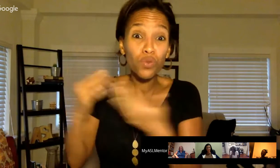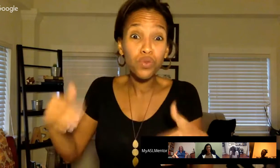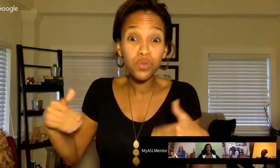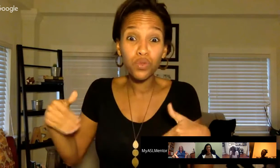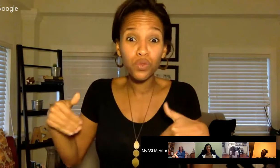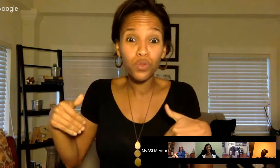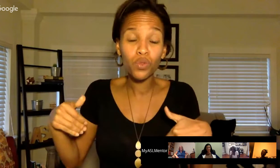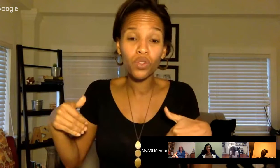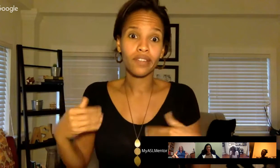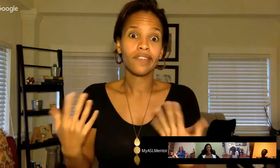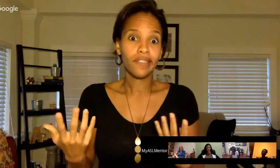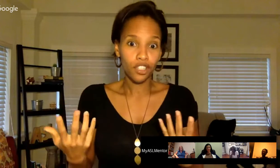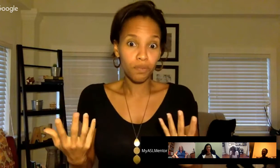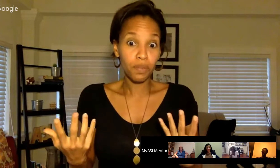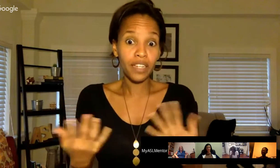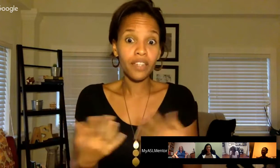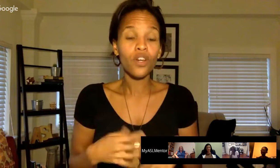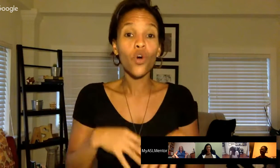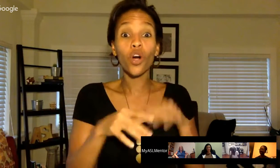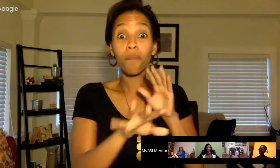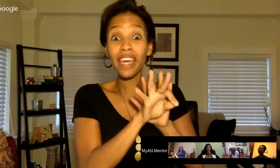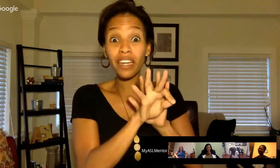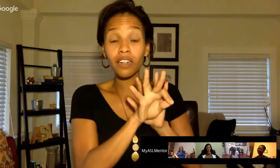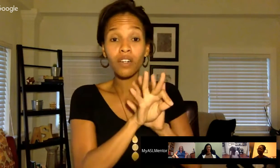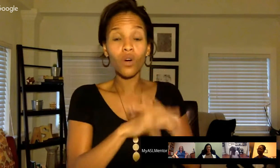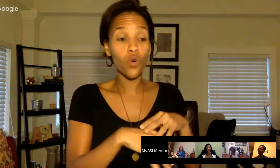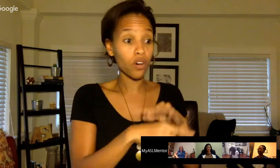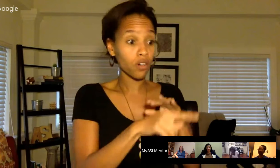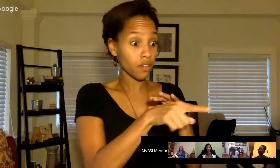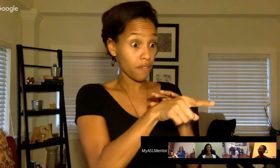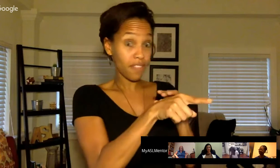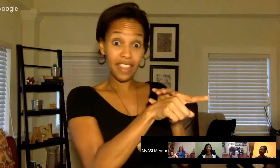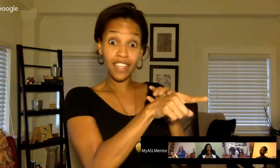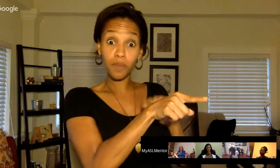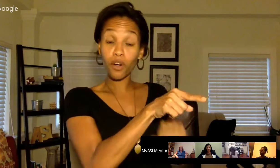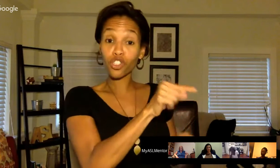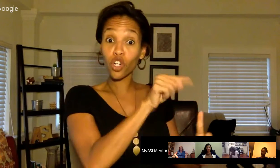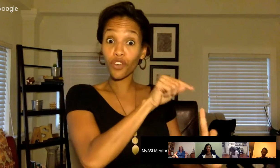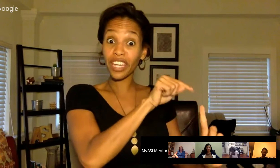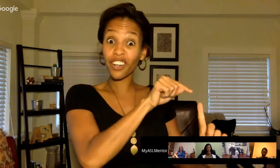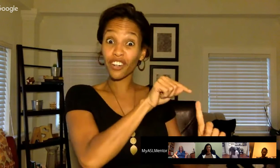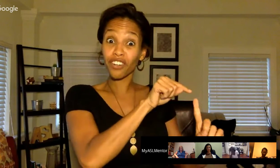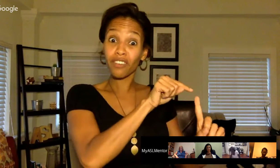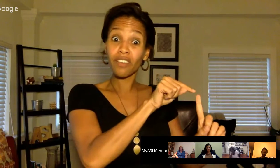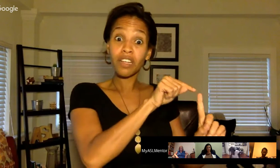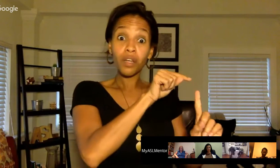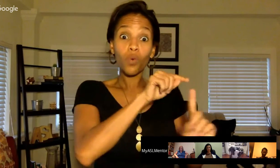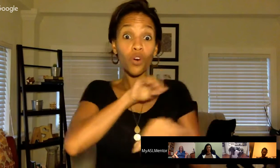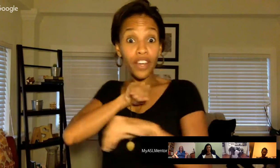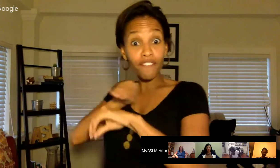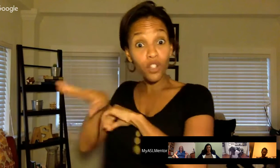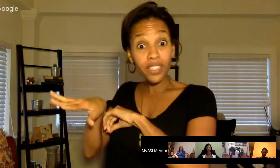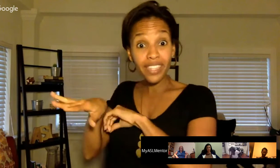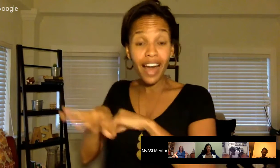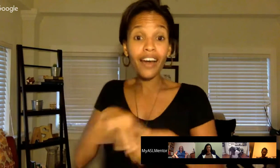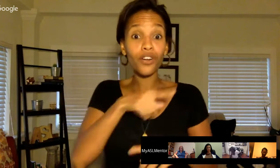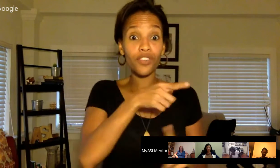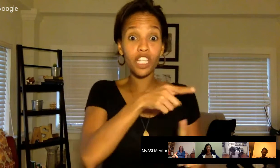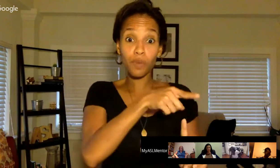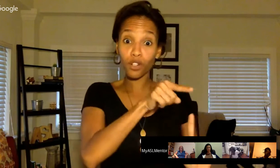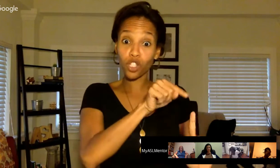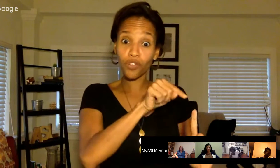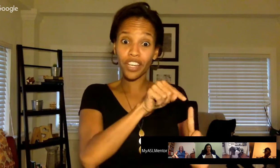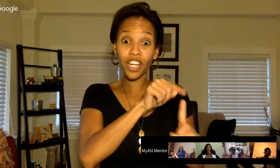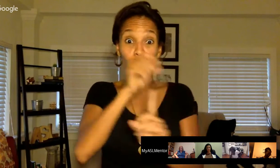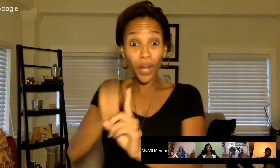lose, could be, or pick, or this person over here will influence that, or